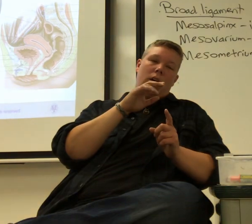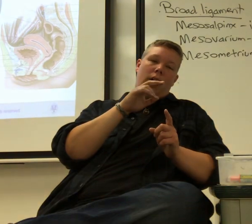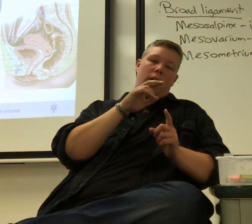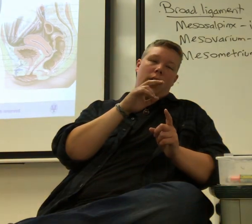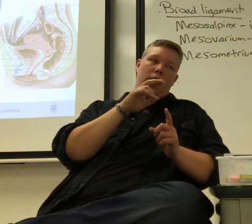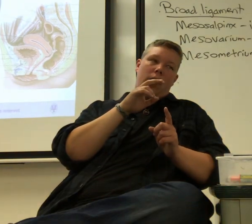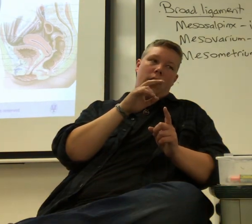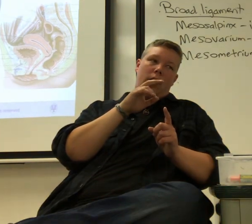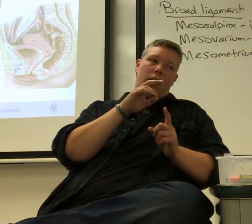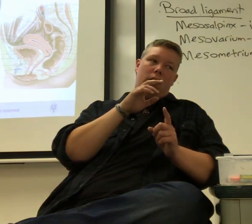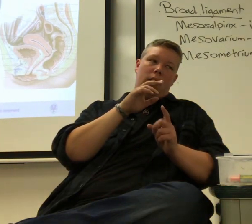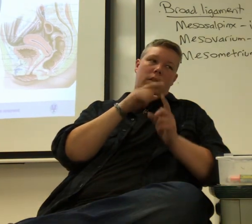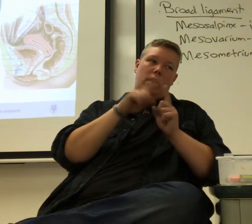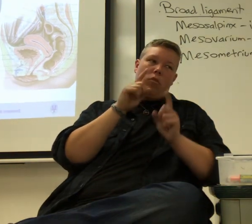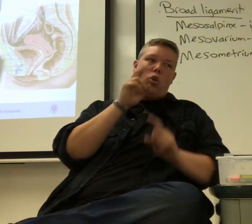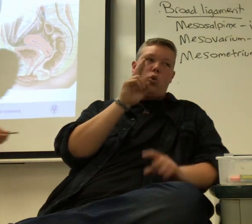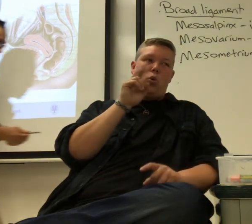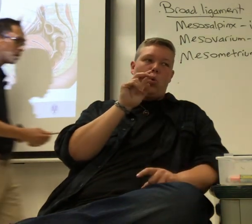front, one in back.